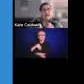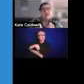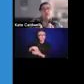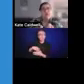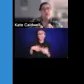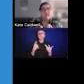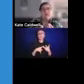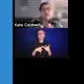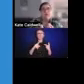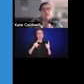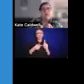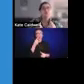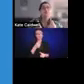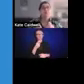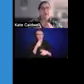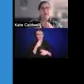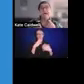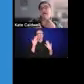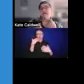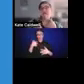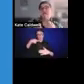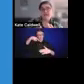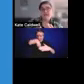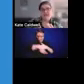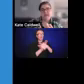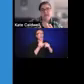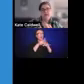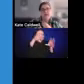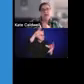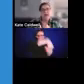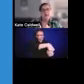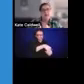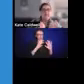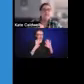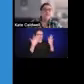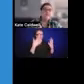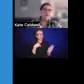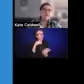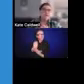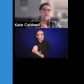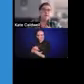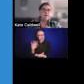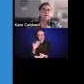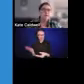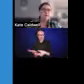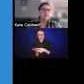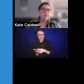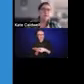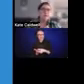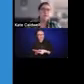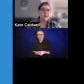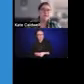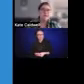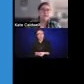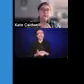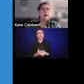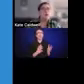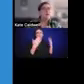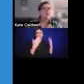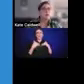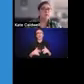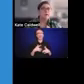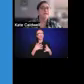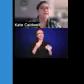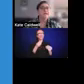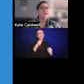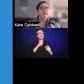within that community in order to truly understand it. Then there's narrative inquiry, which is really embracing the power